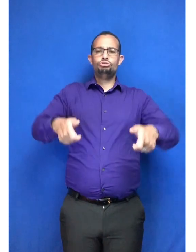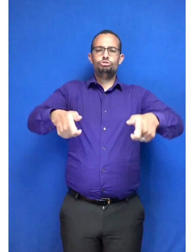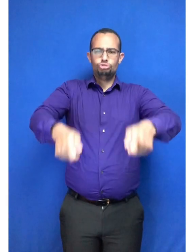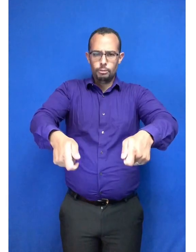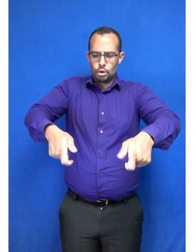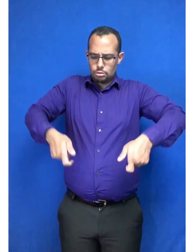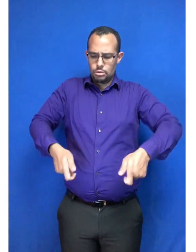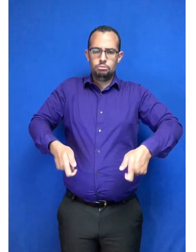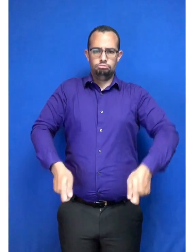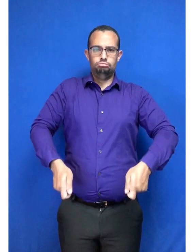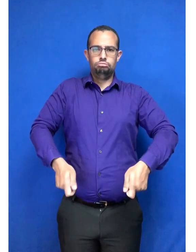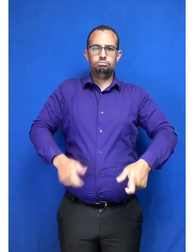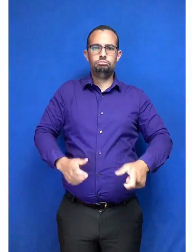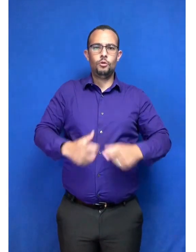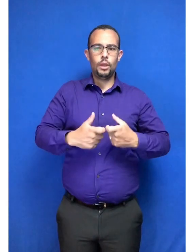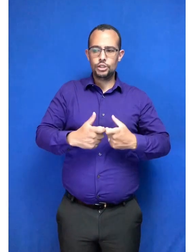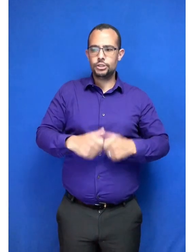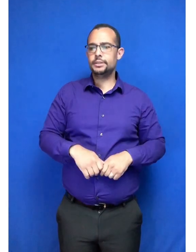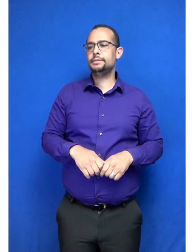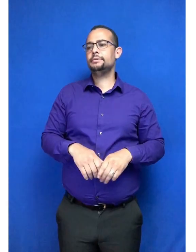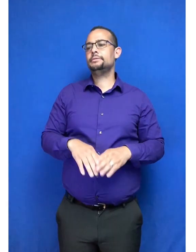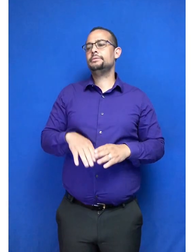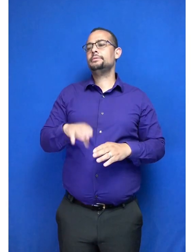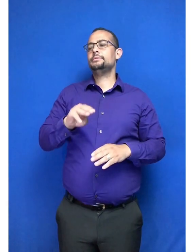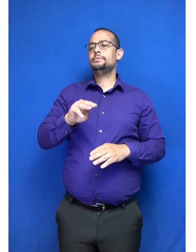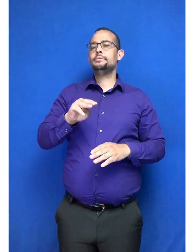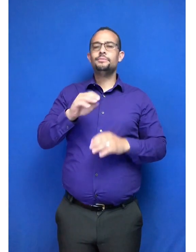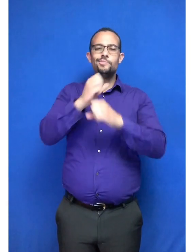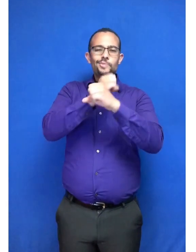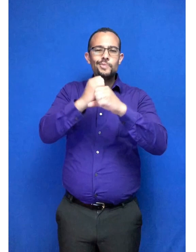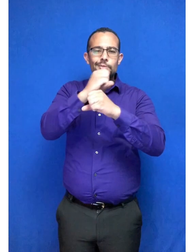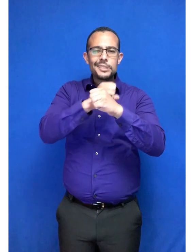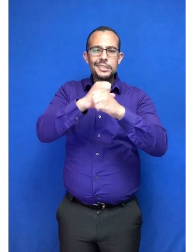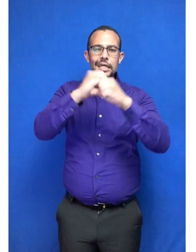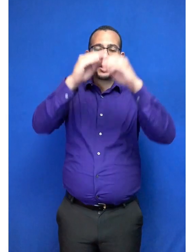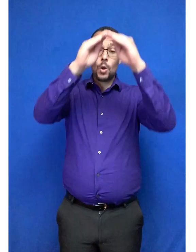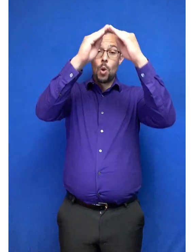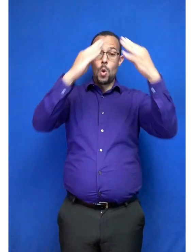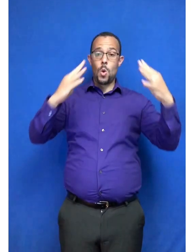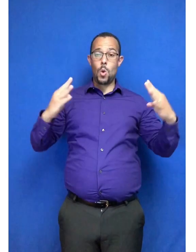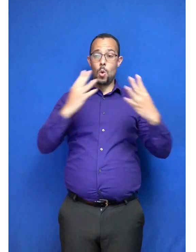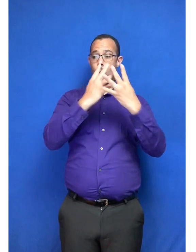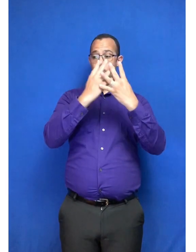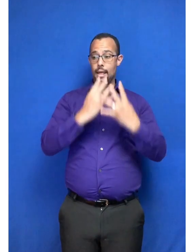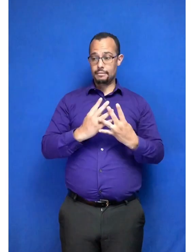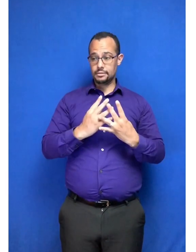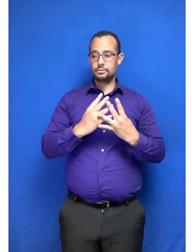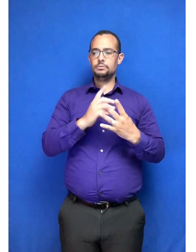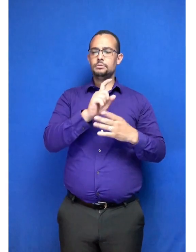mosquito nets, waders, raft, blanket, pillow, sleeping bag, one for every family